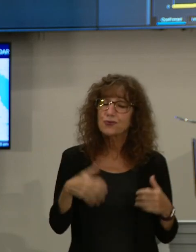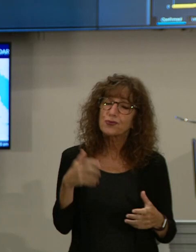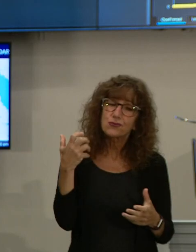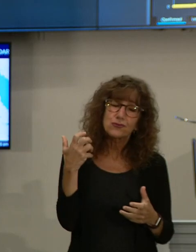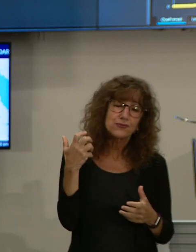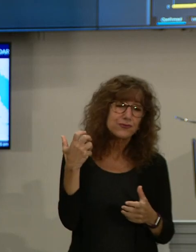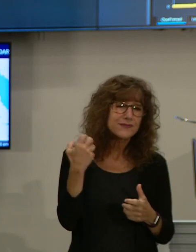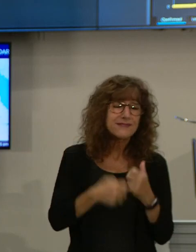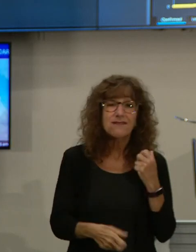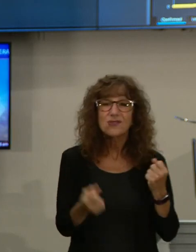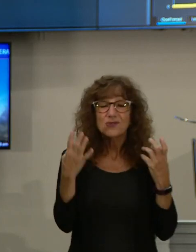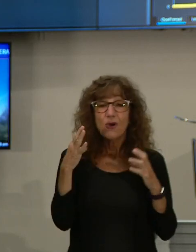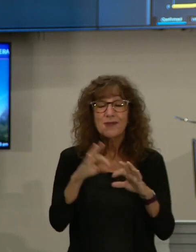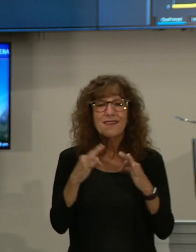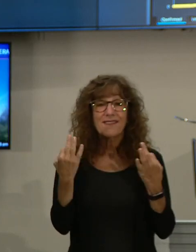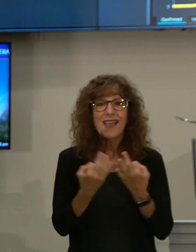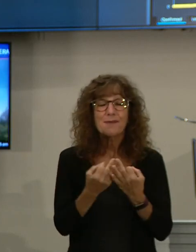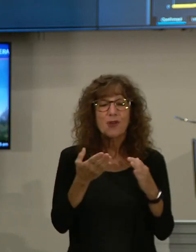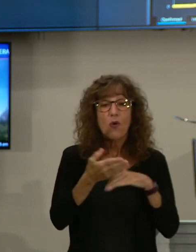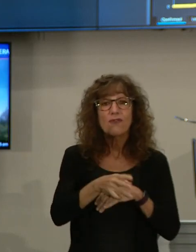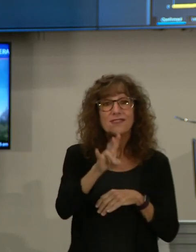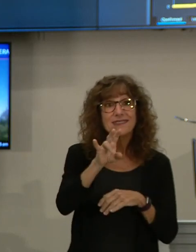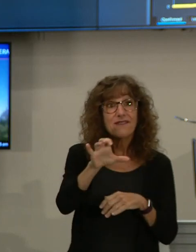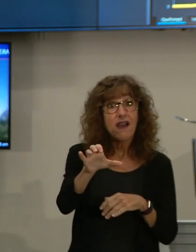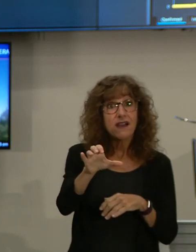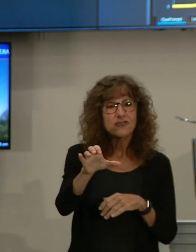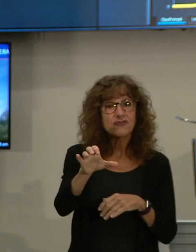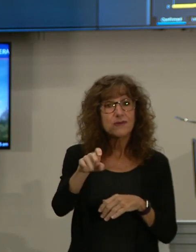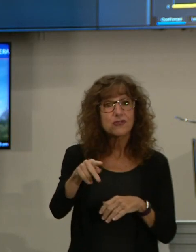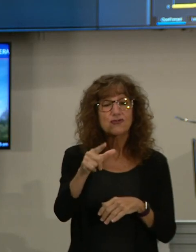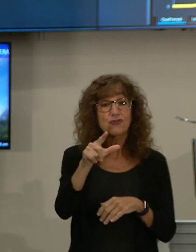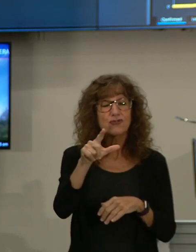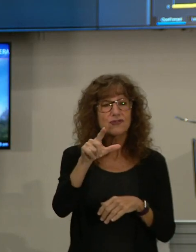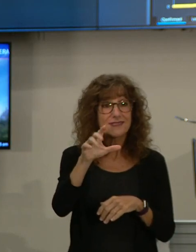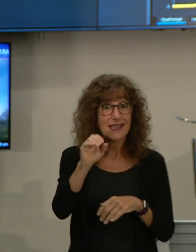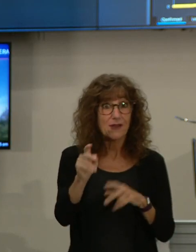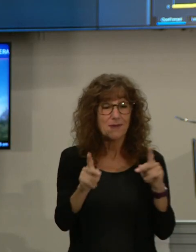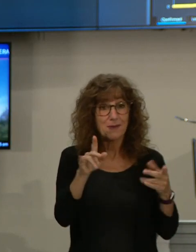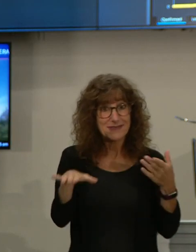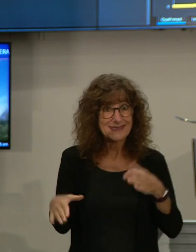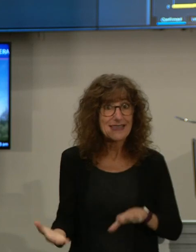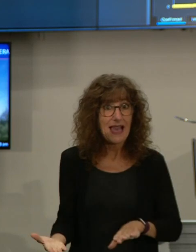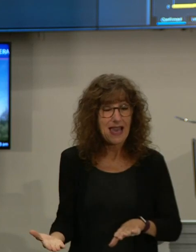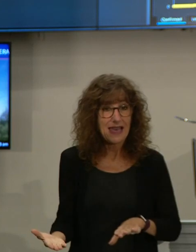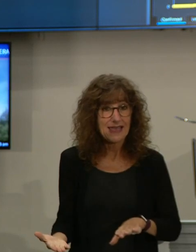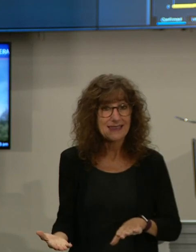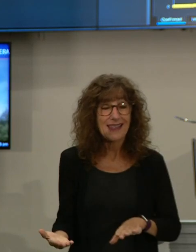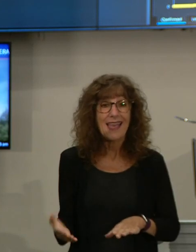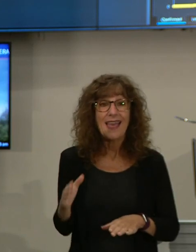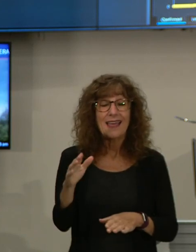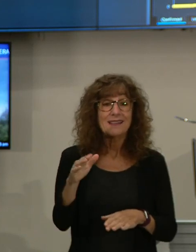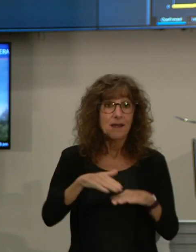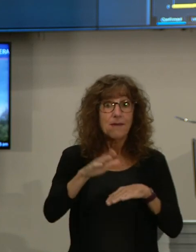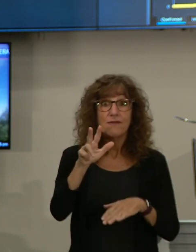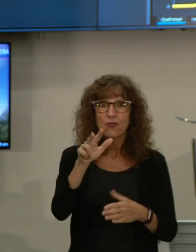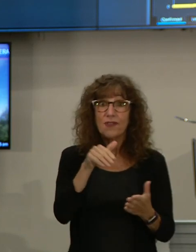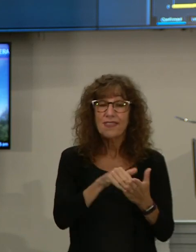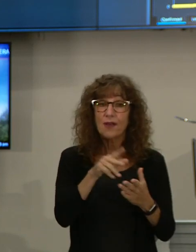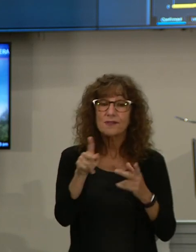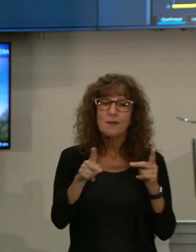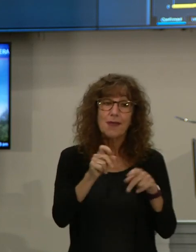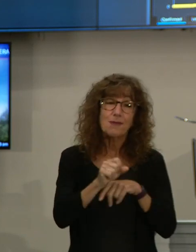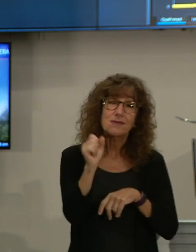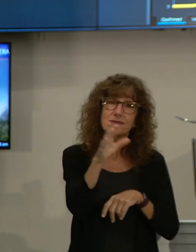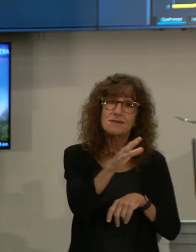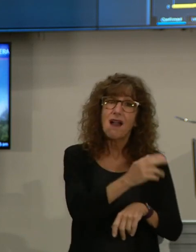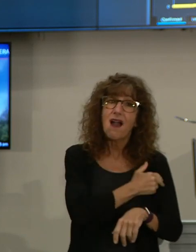many families. Over 700 Prince Georgians have died due to complications, and more than 3,000 have been hospitalized. And